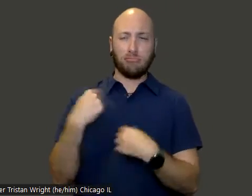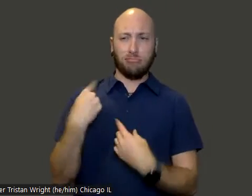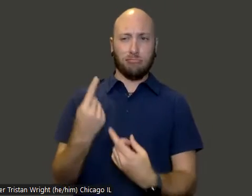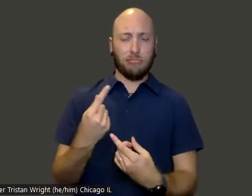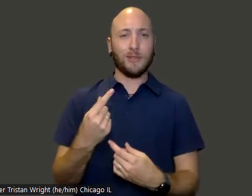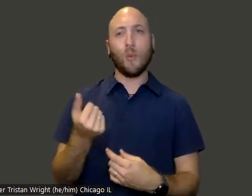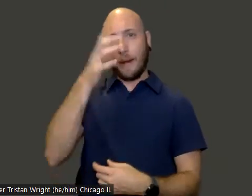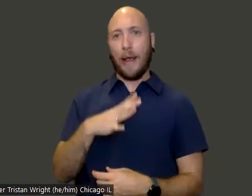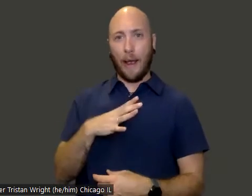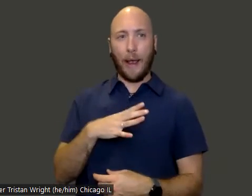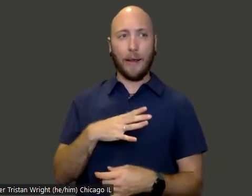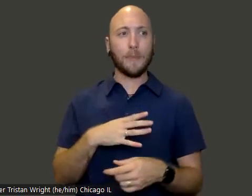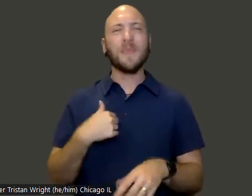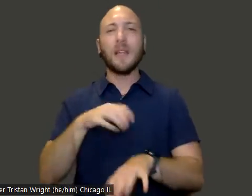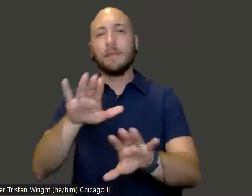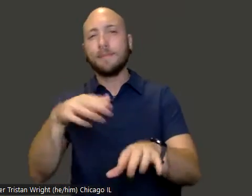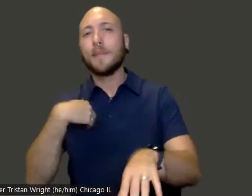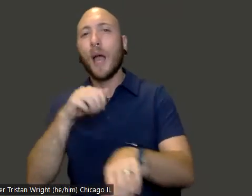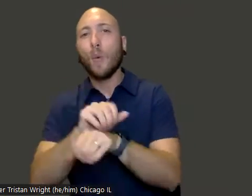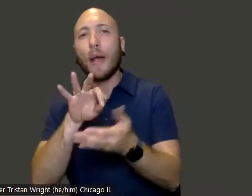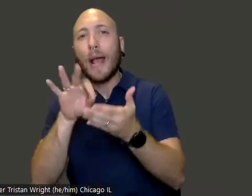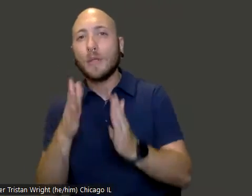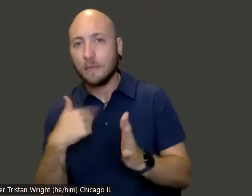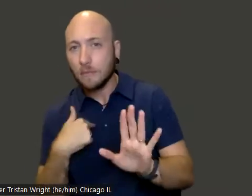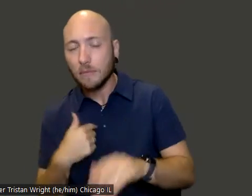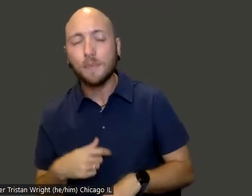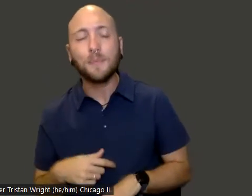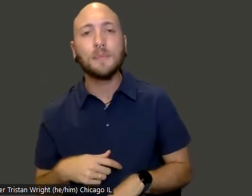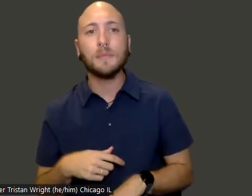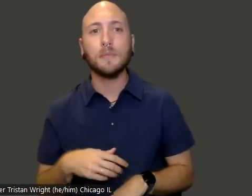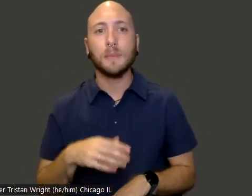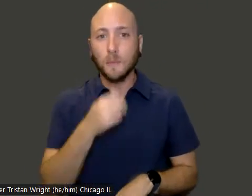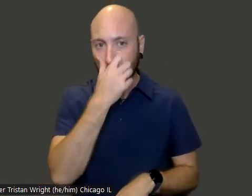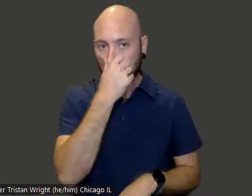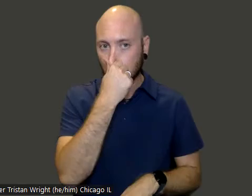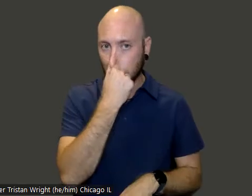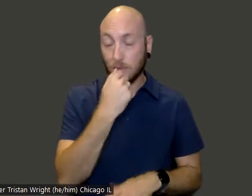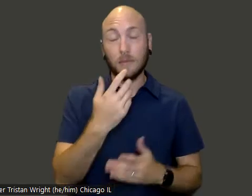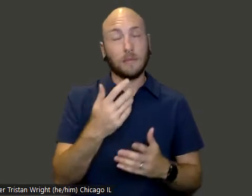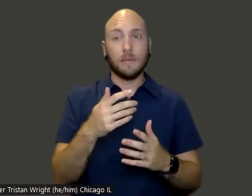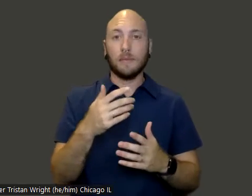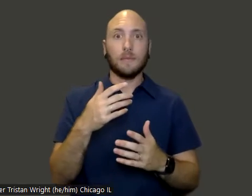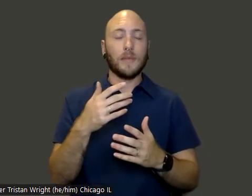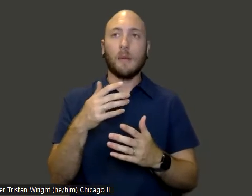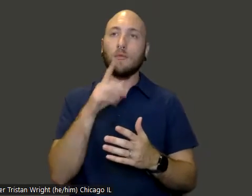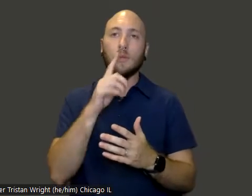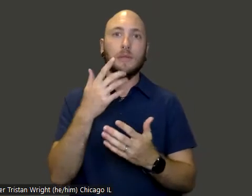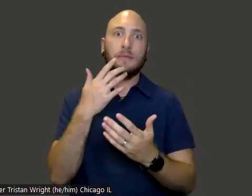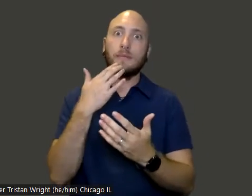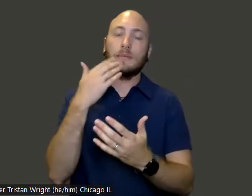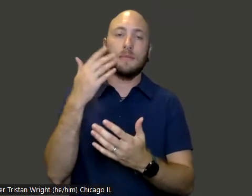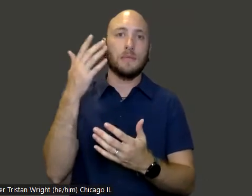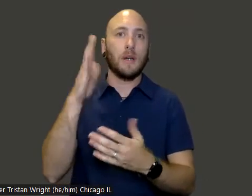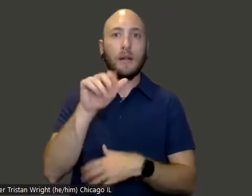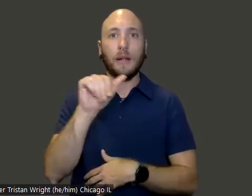position. I'm an accountant by trade. I through the miracles of God and Alcoholics Anonymous, I